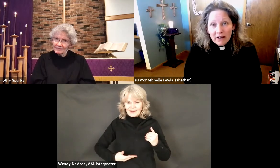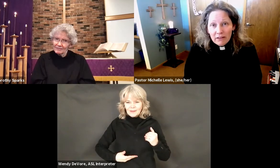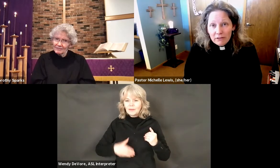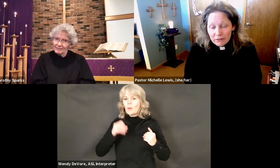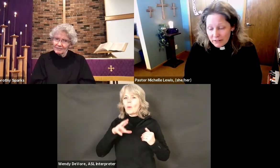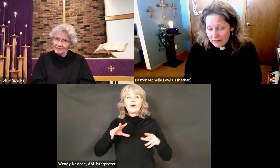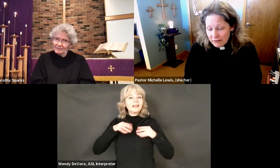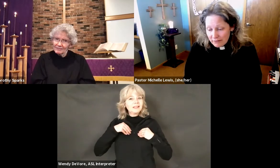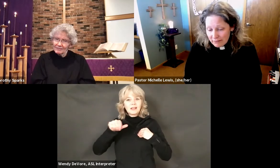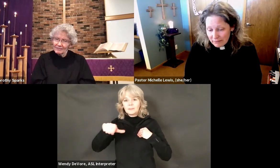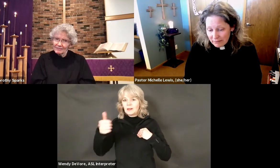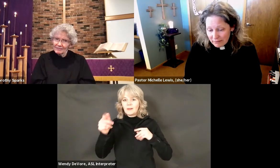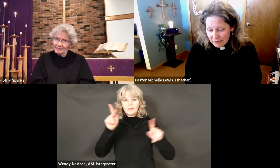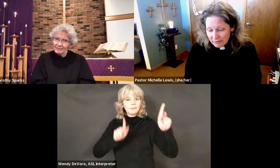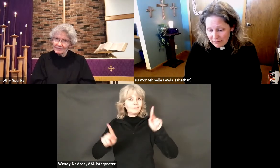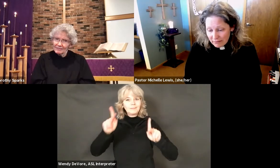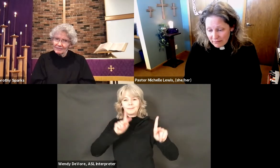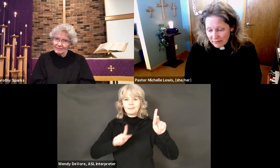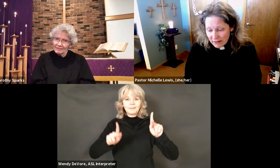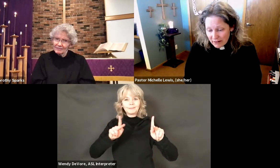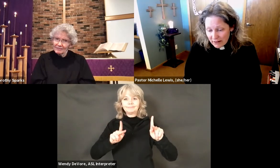accepting others.